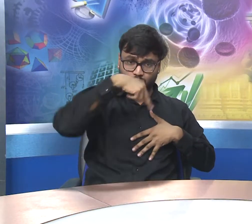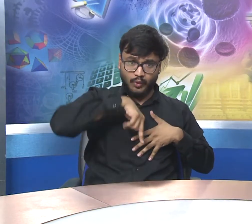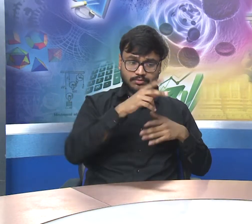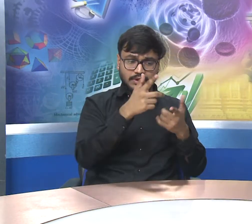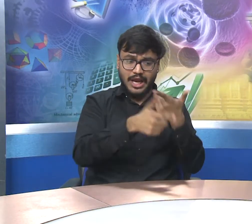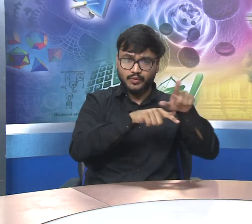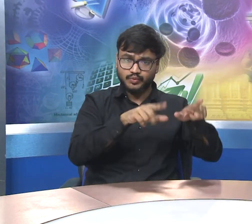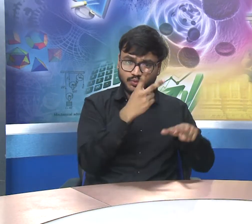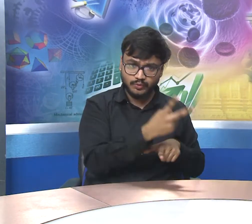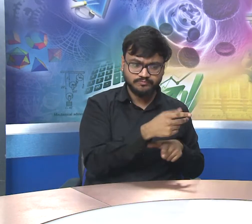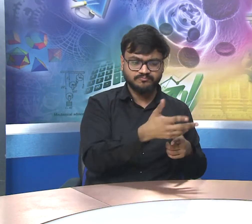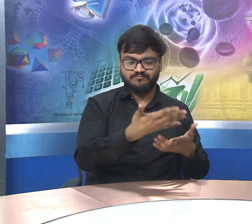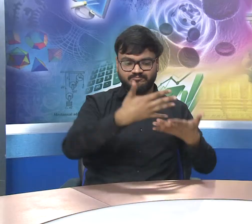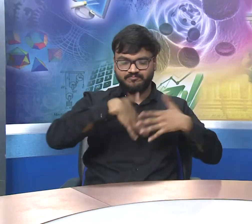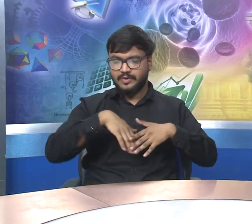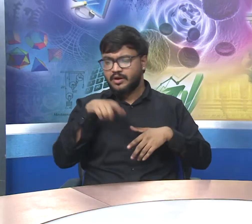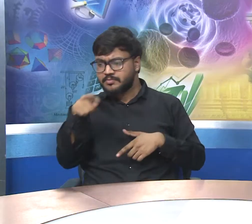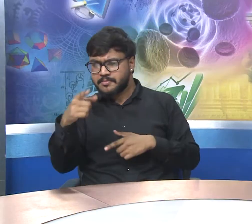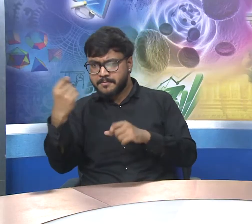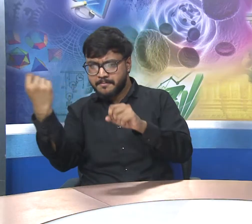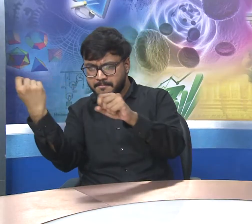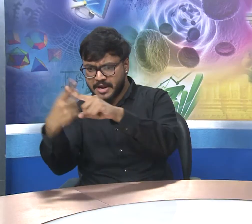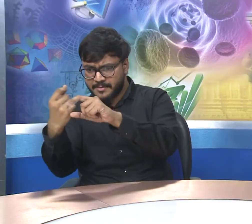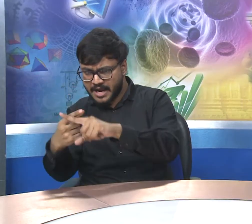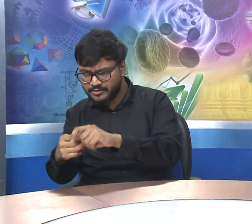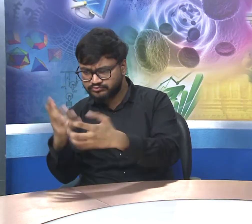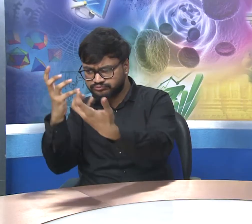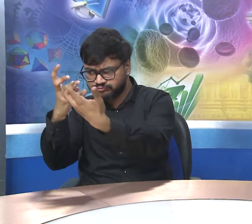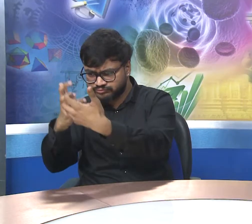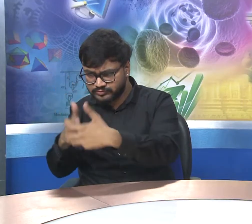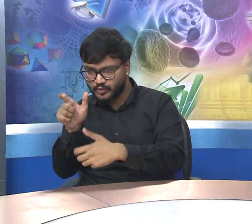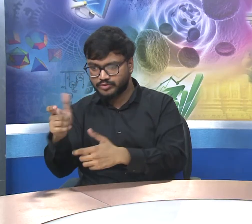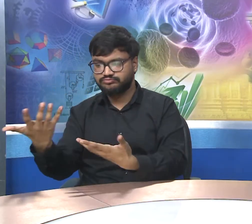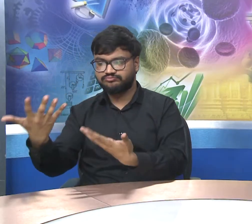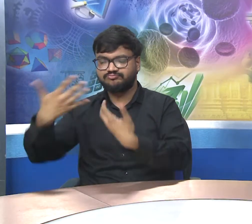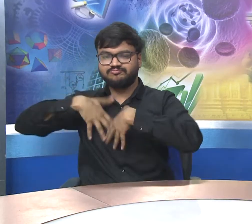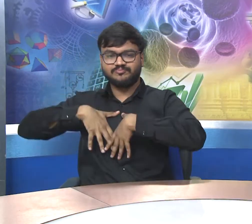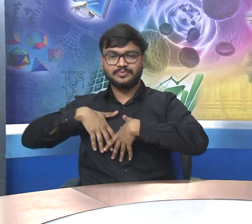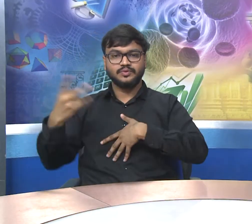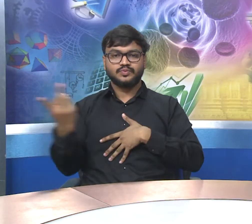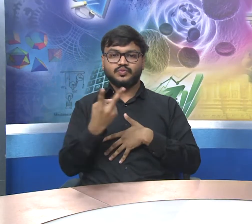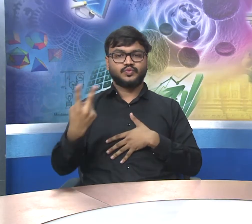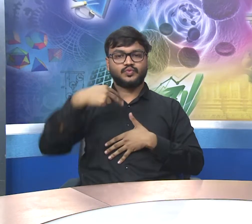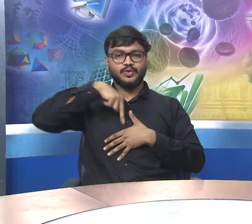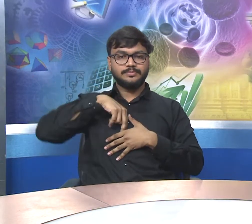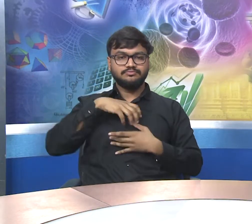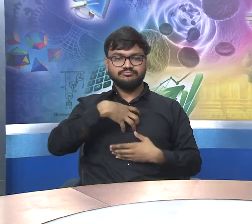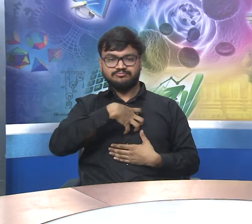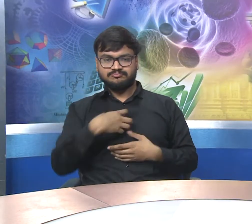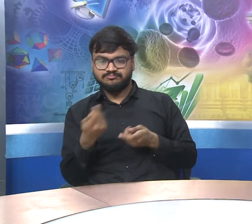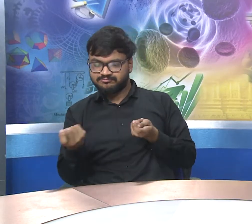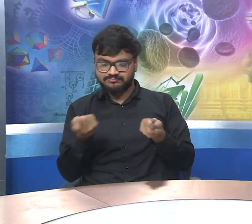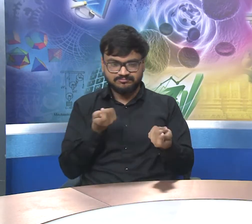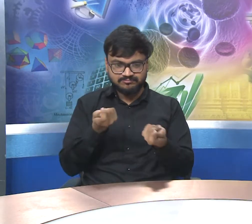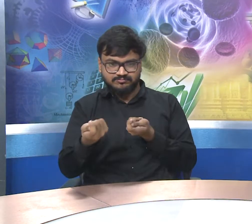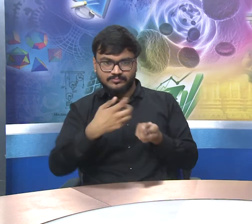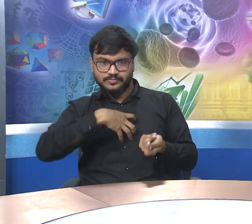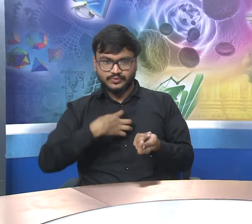variety. Most people just become fluent in two language varieties, their own dialect and the